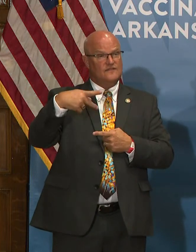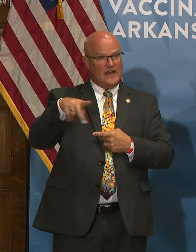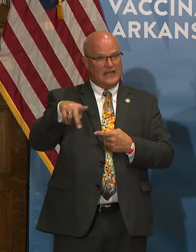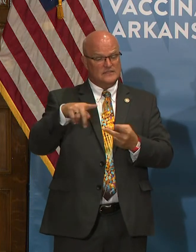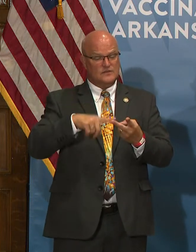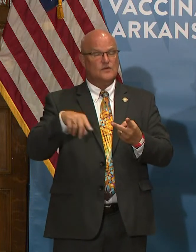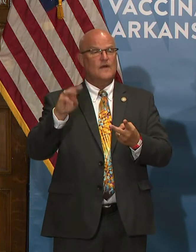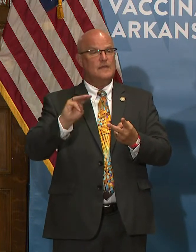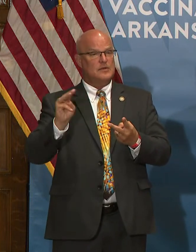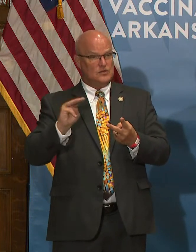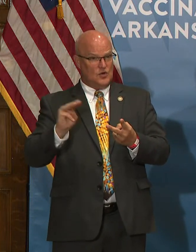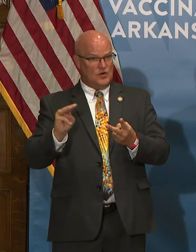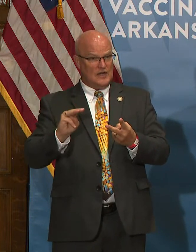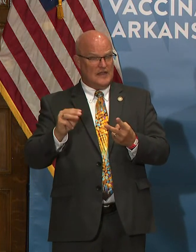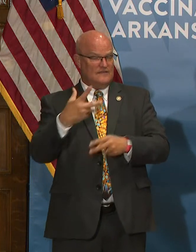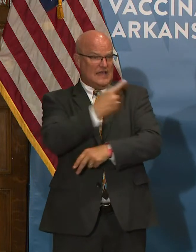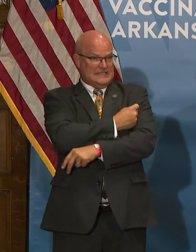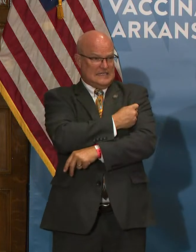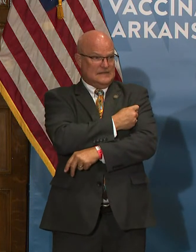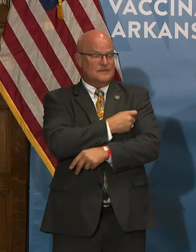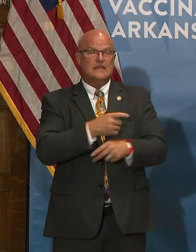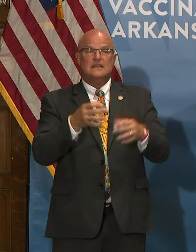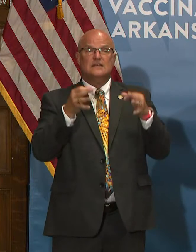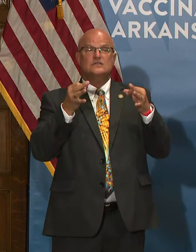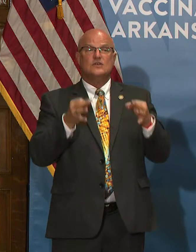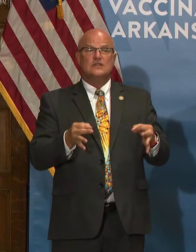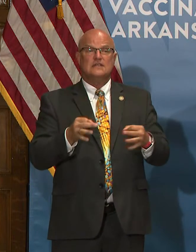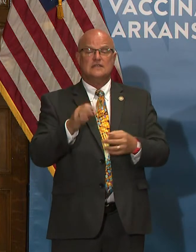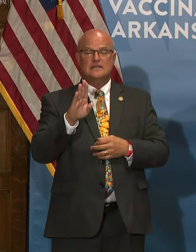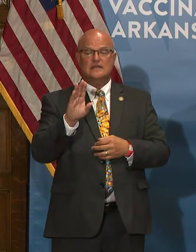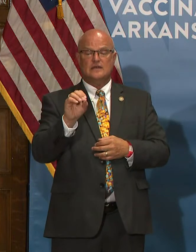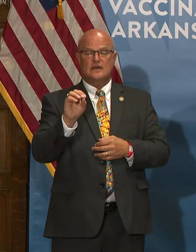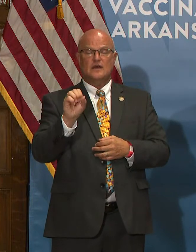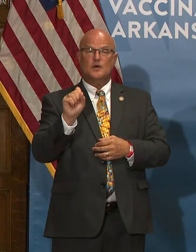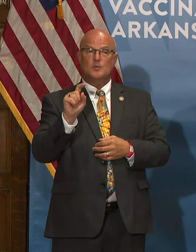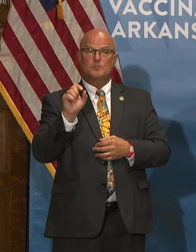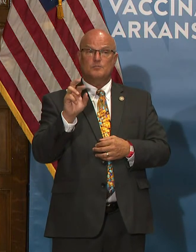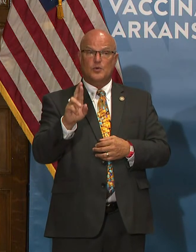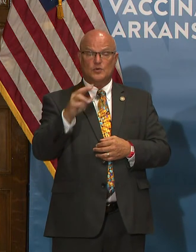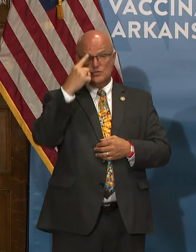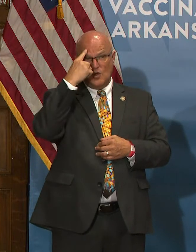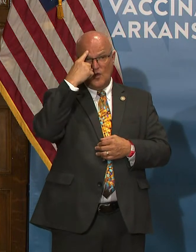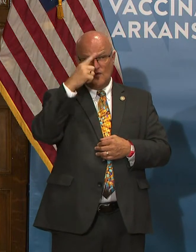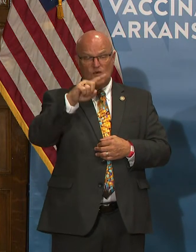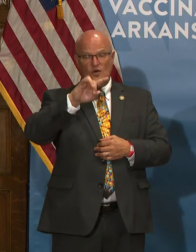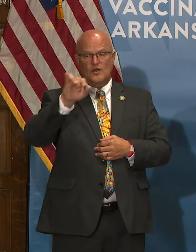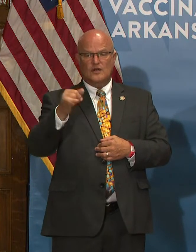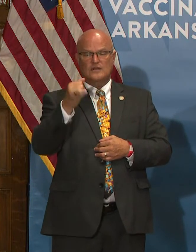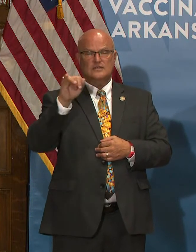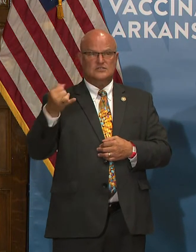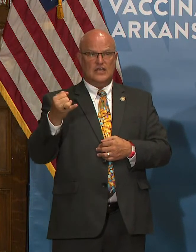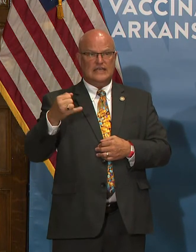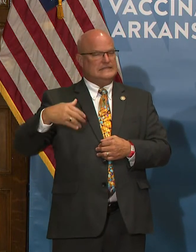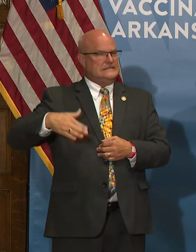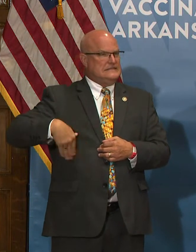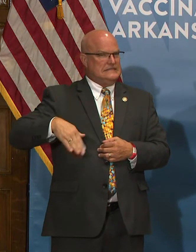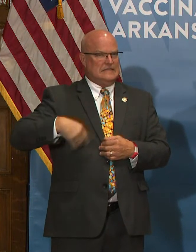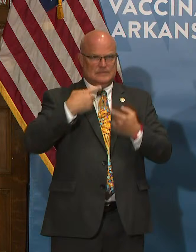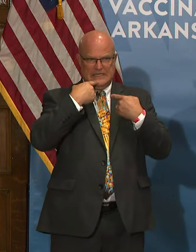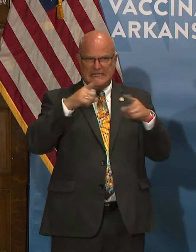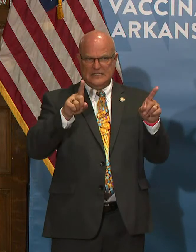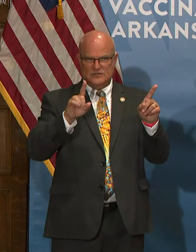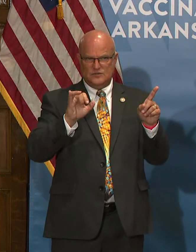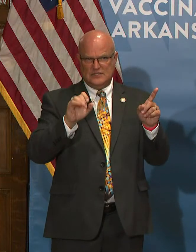the Moderna vaccine. Decisions for the booster doses for the Janssen vaccine have not been issued